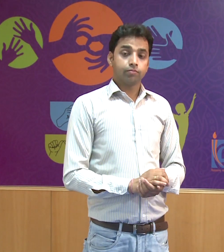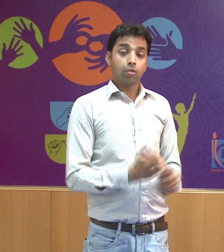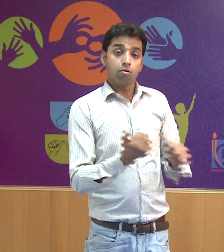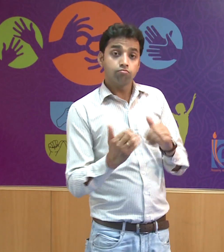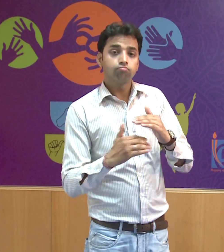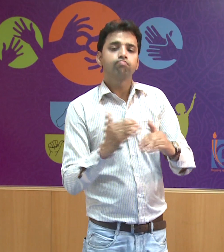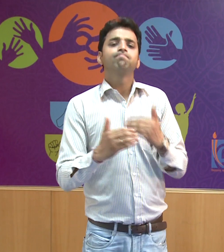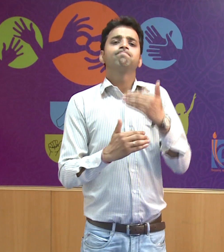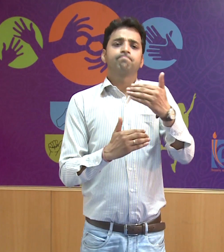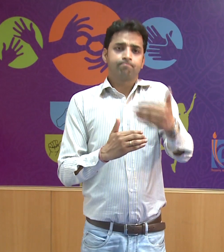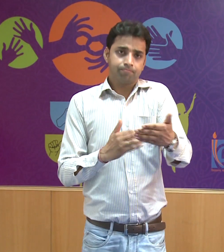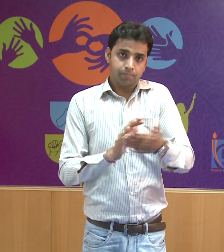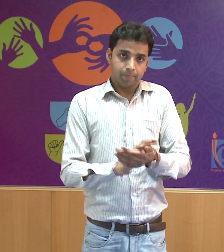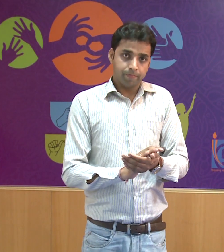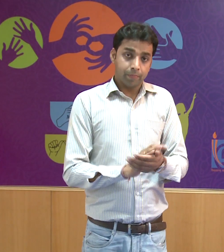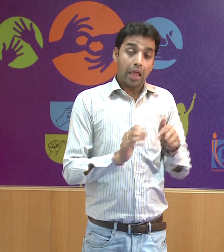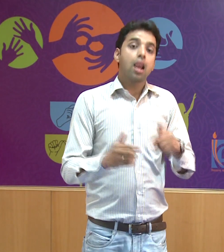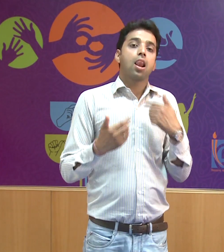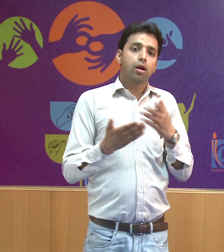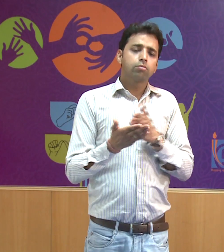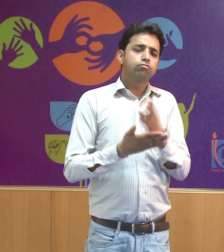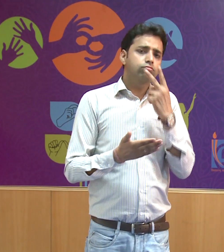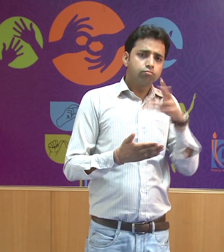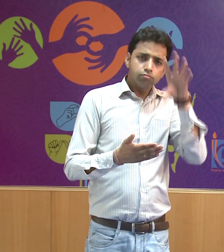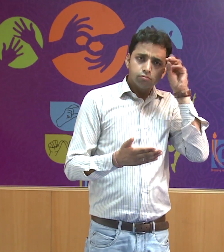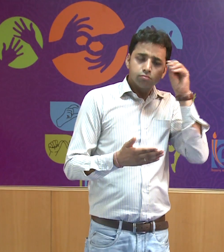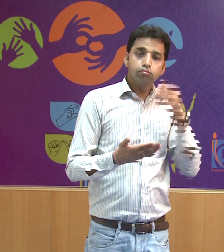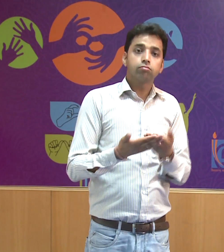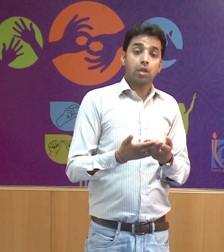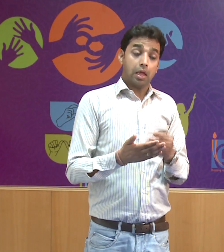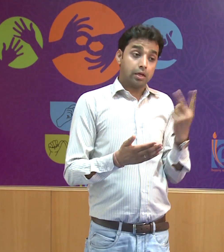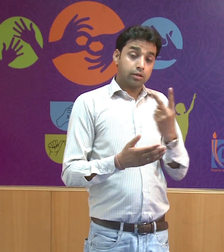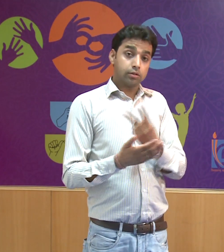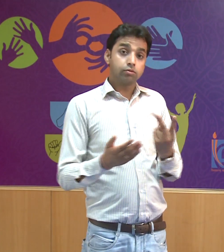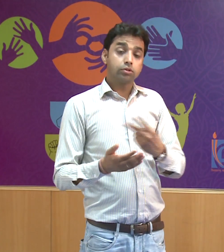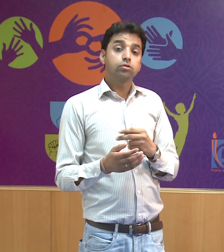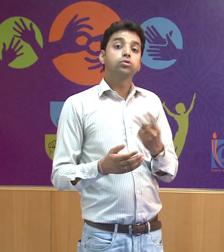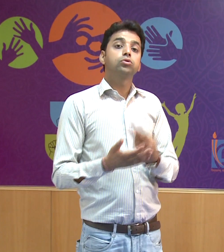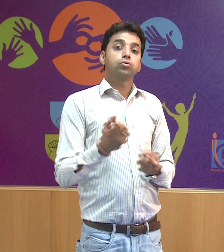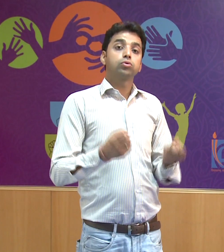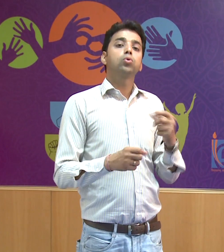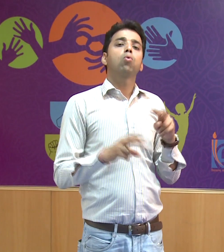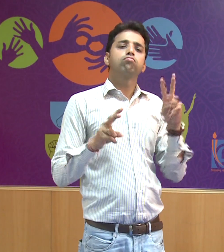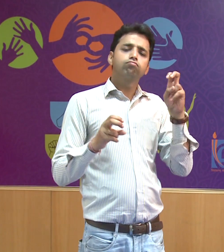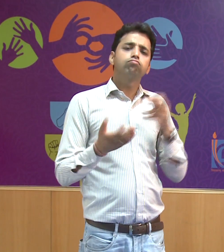Before moving forward, let us learn about these two new terms,